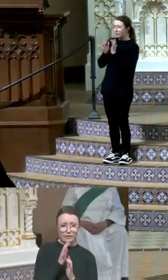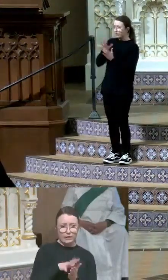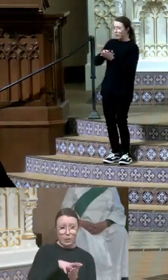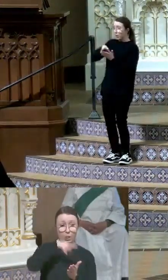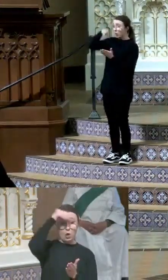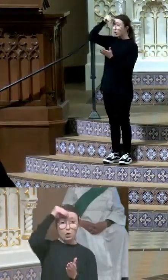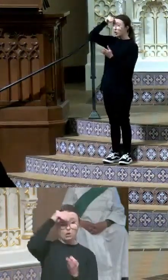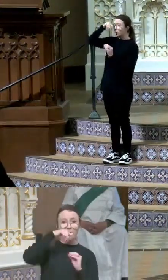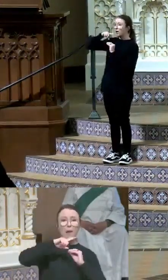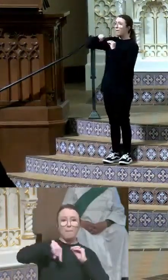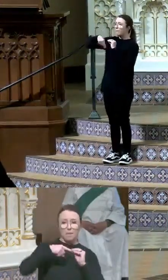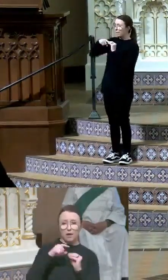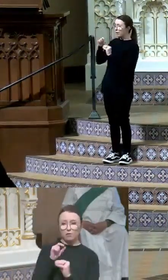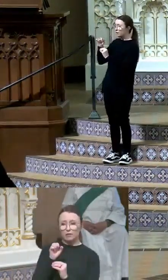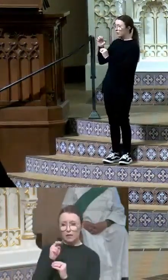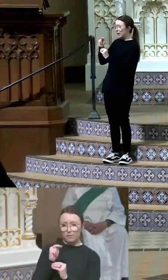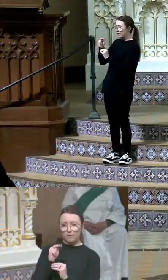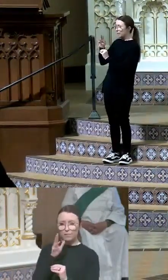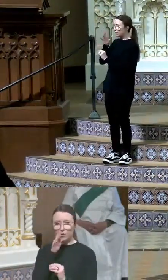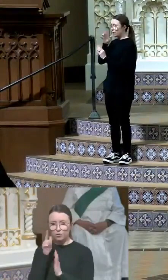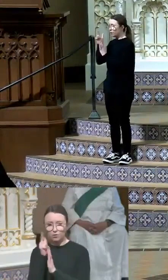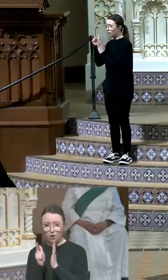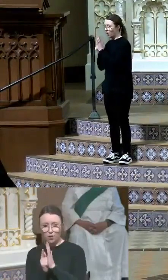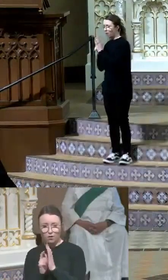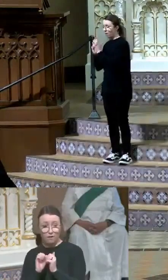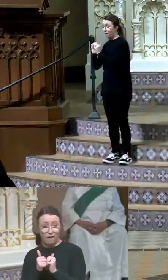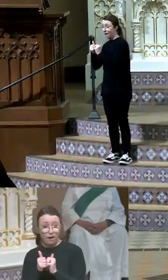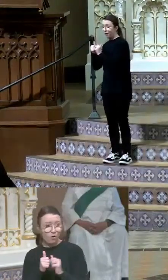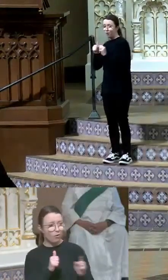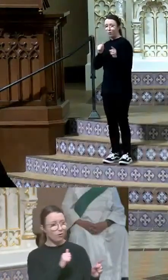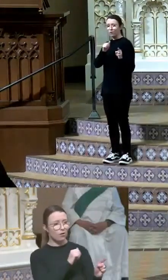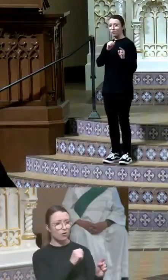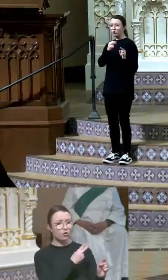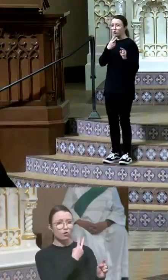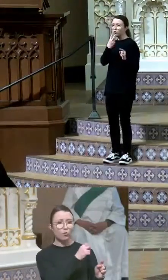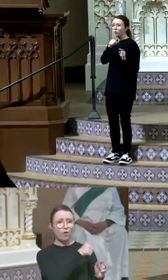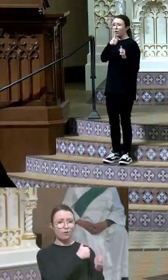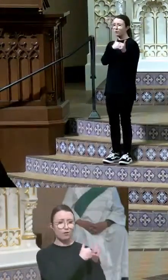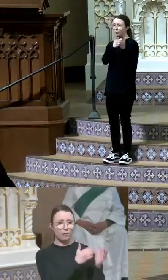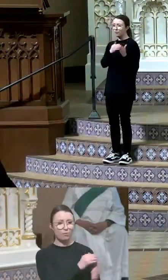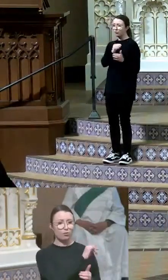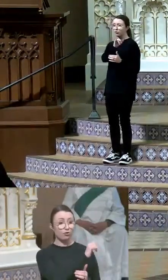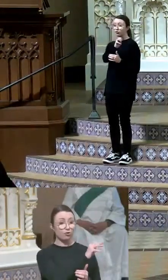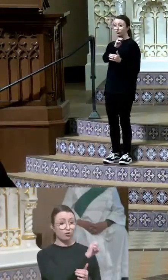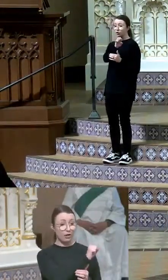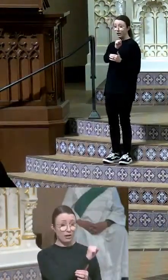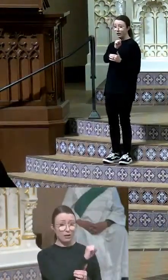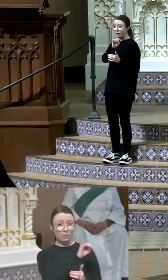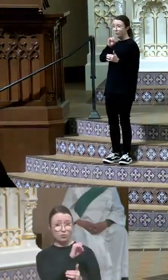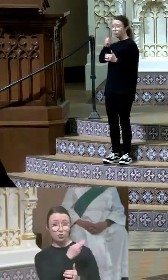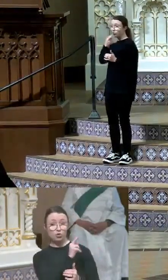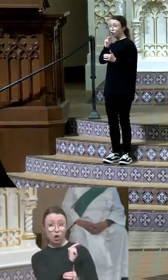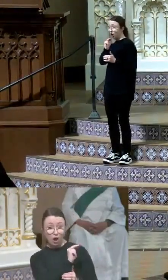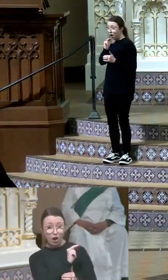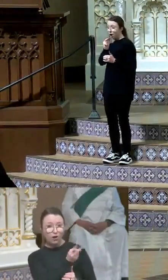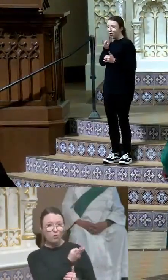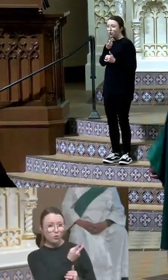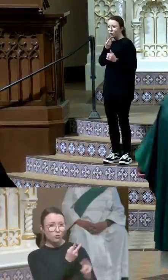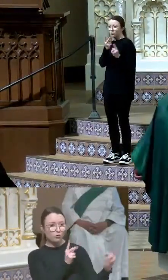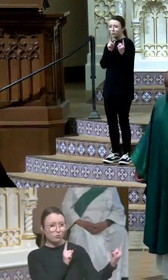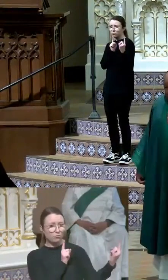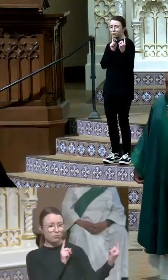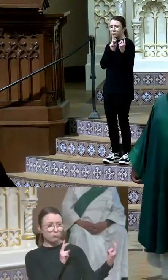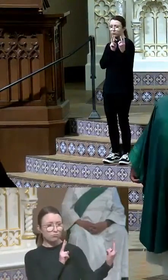mother-in-law. James and John told him about her. I like to equate that to making sure that we have prayer